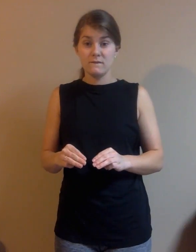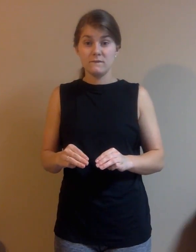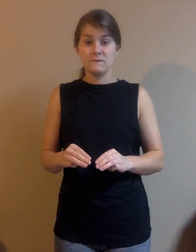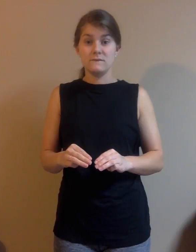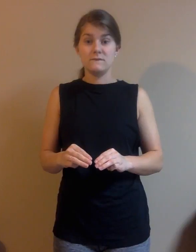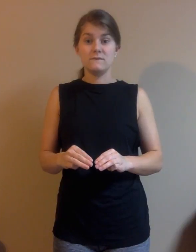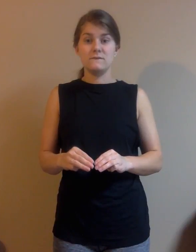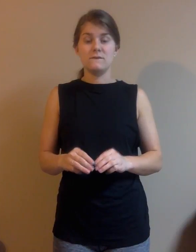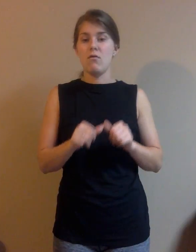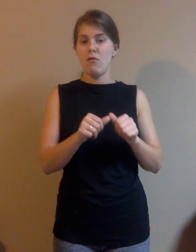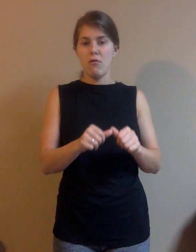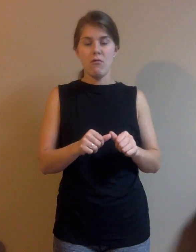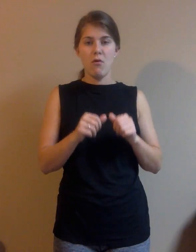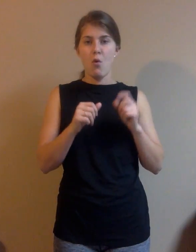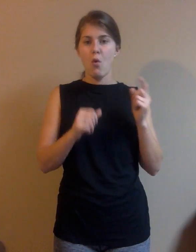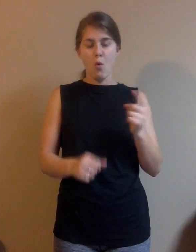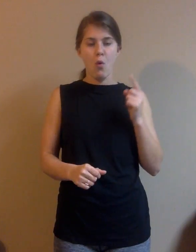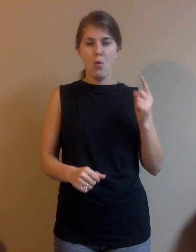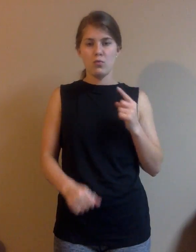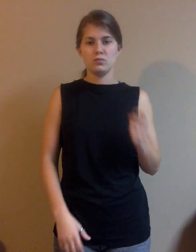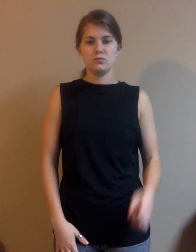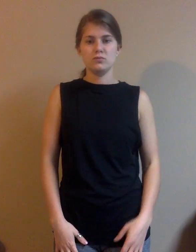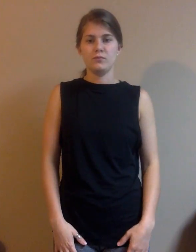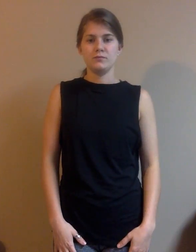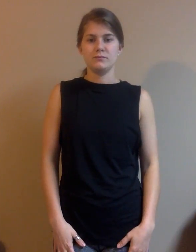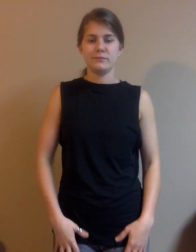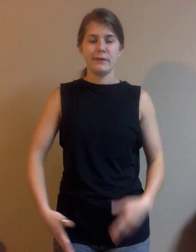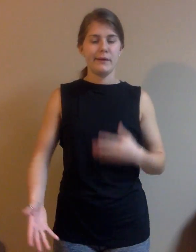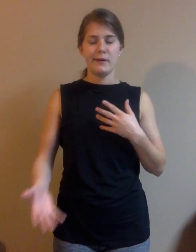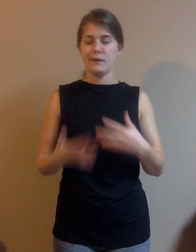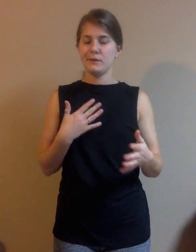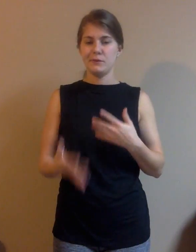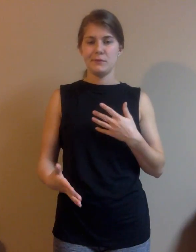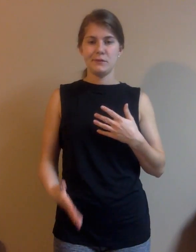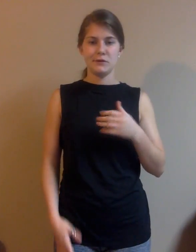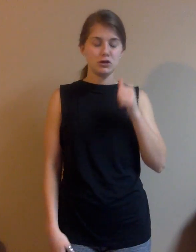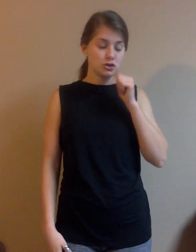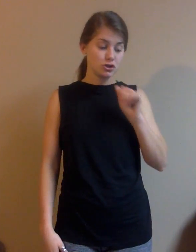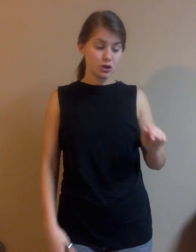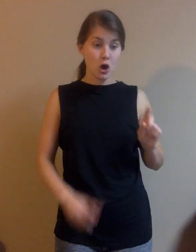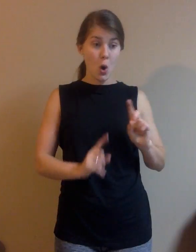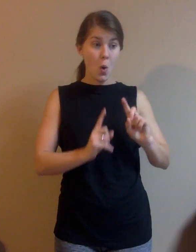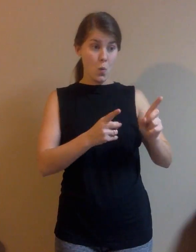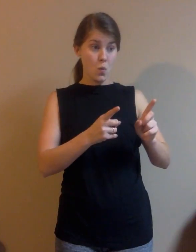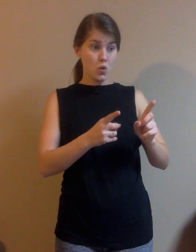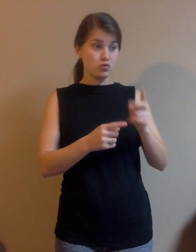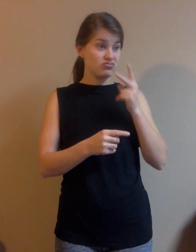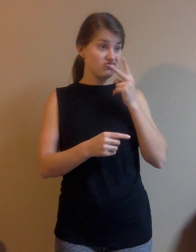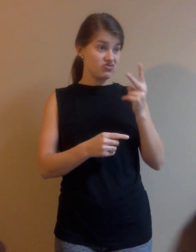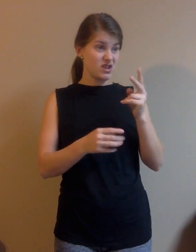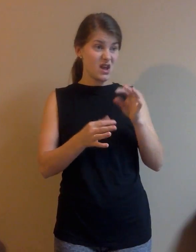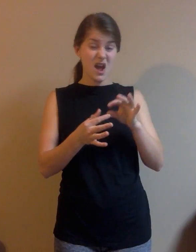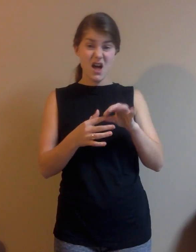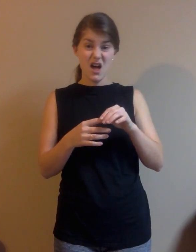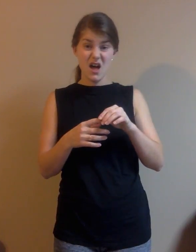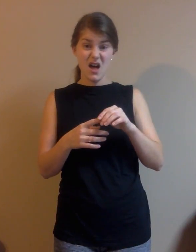Anyway, she went to see this specialist. So this oak panelled room, and she was there with her mother, and she was